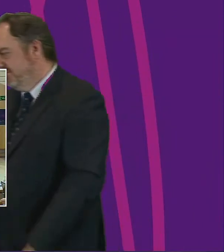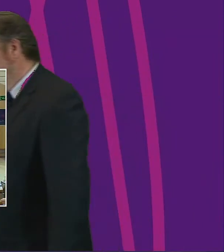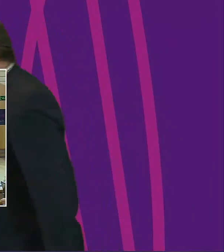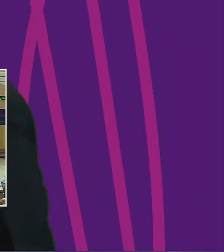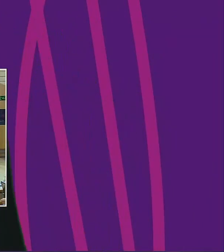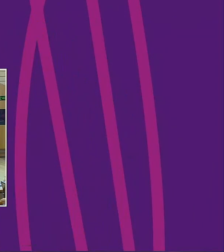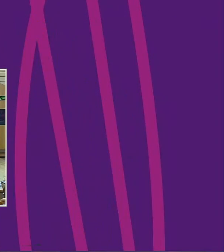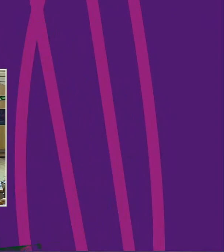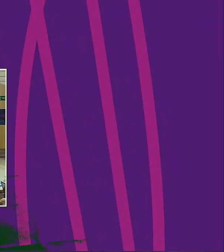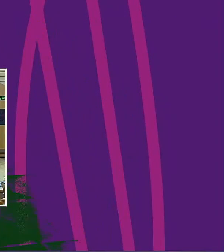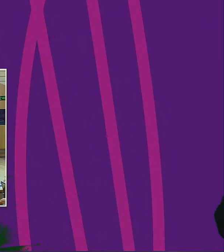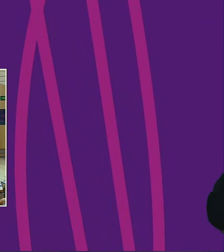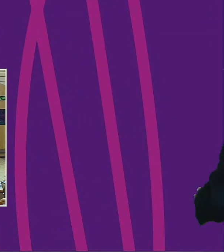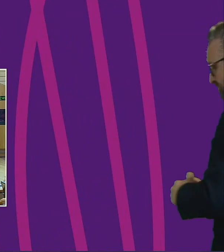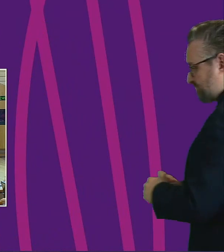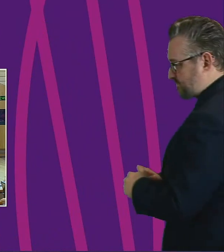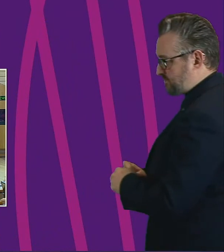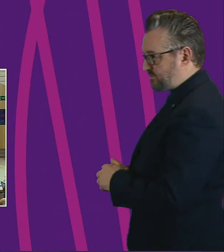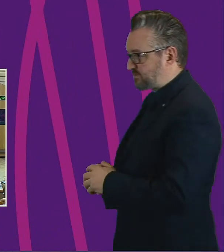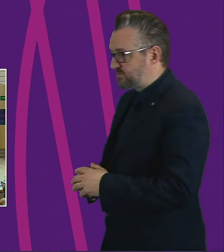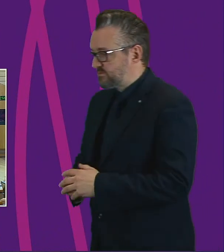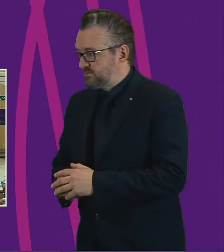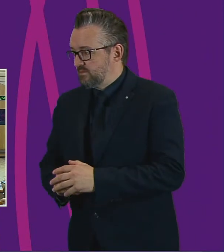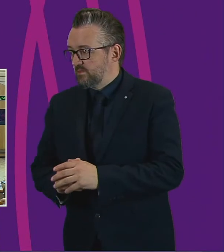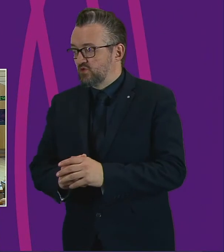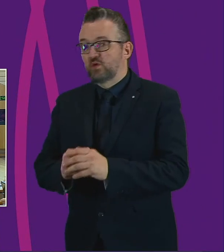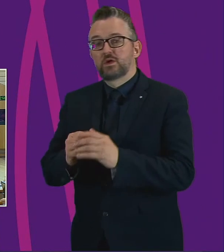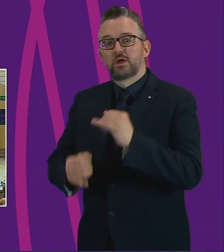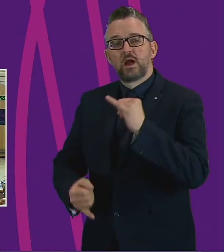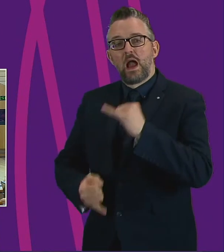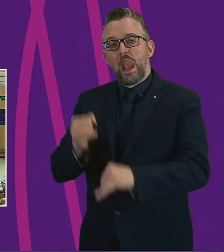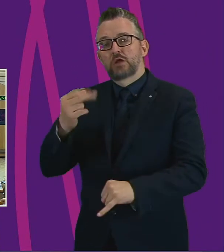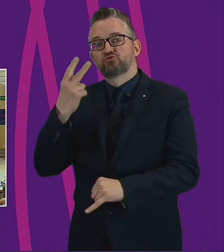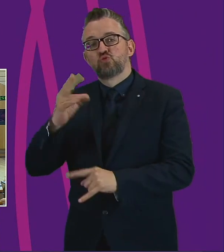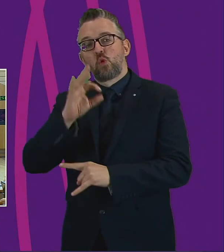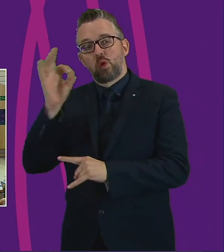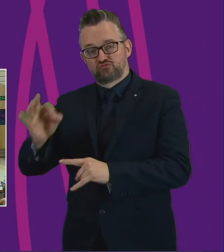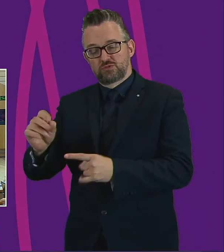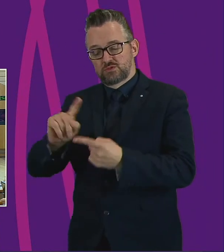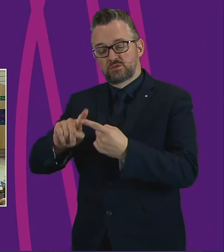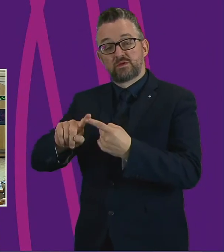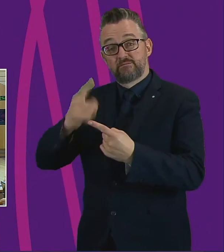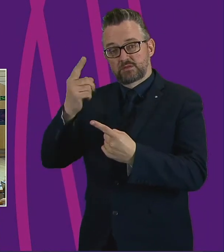The final 2 questions are from Mark MacDonald, followed by Annabel Ewing.